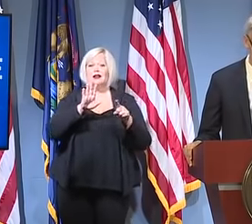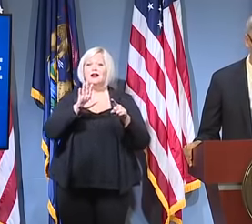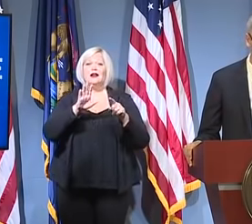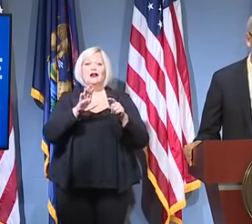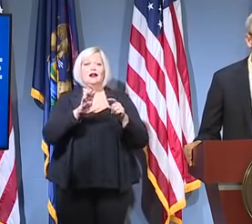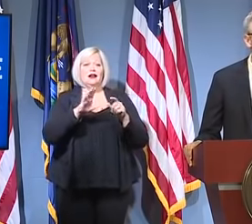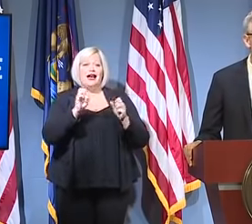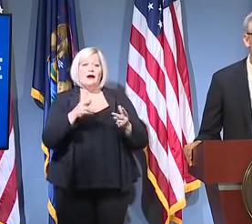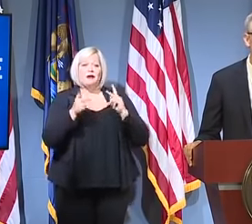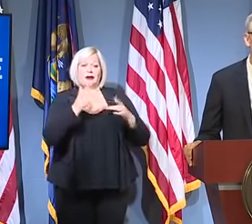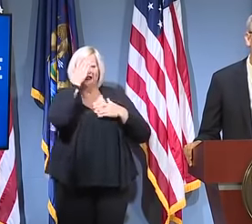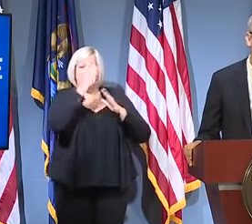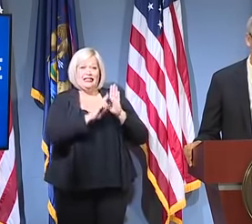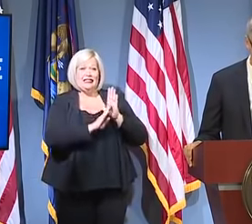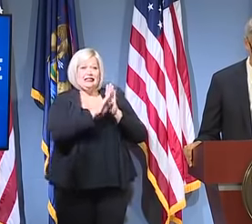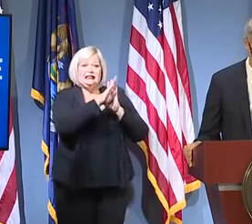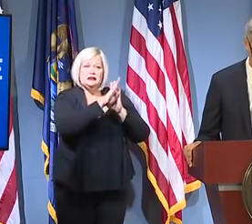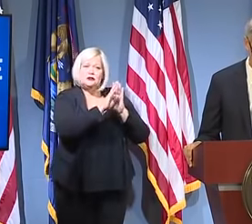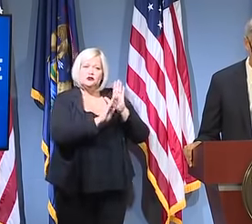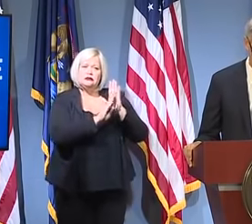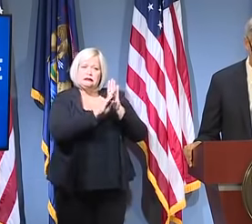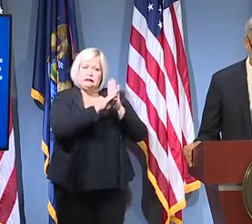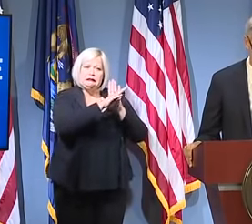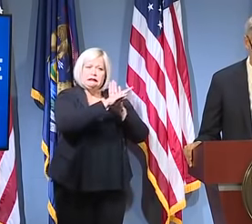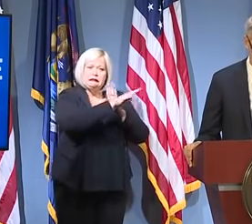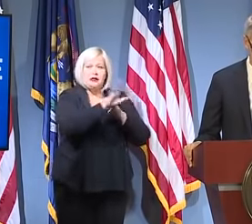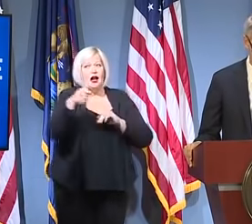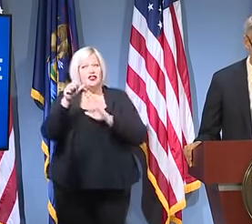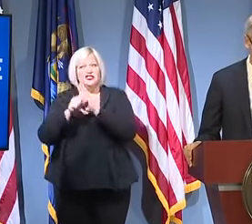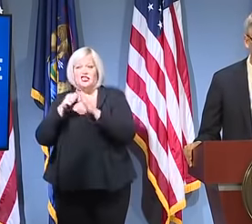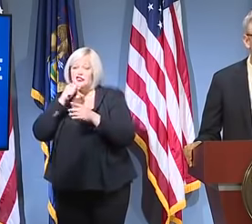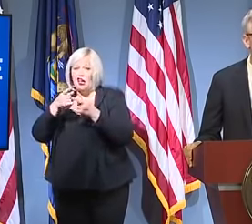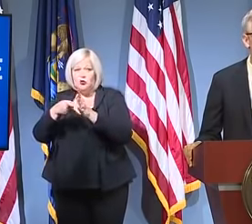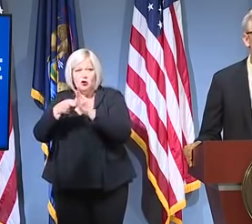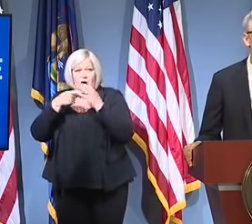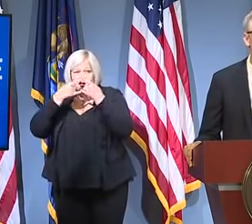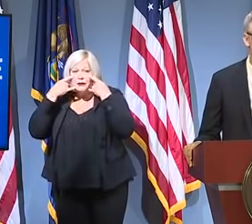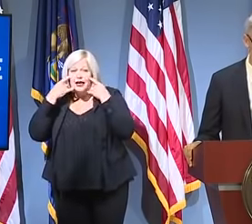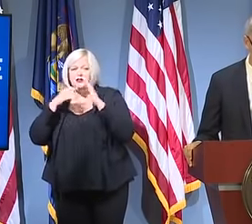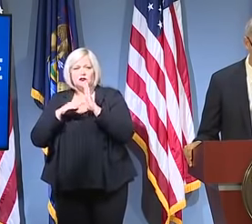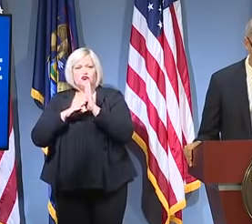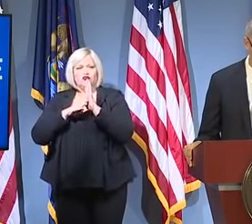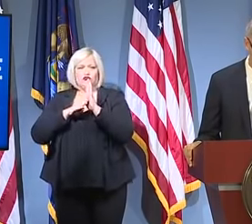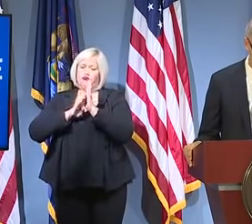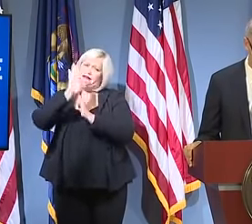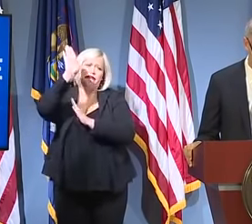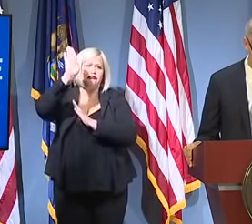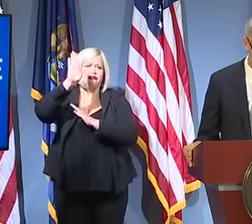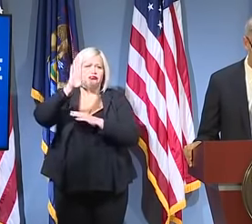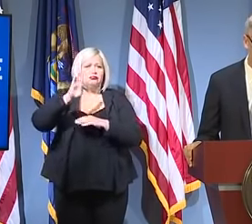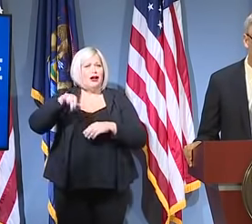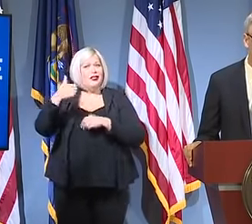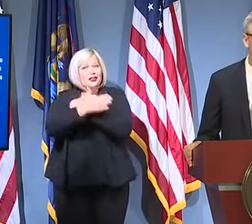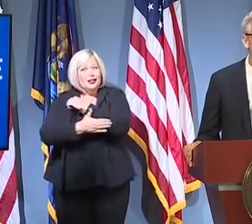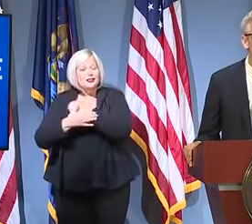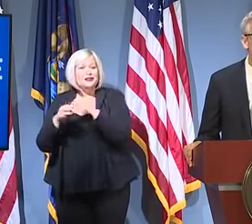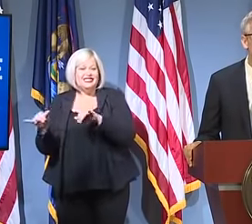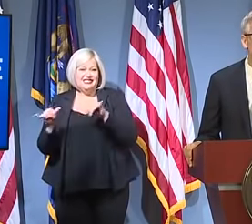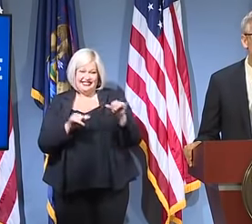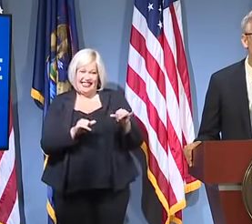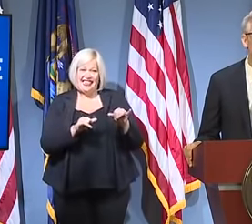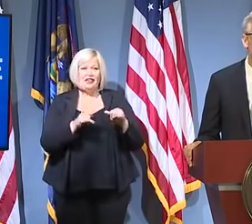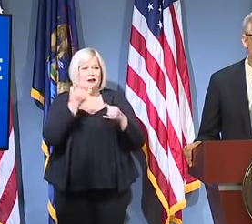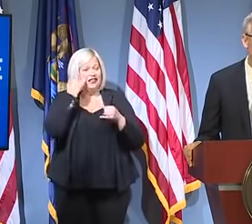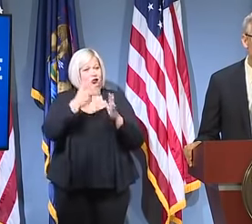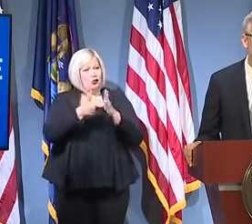didn't. Countries with norms around wearing masks had less growth than those that did not. Governor Whitmer